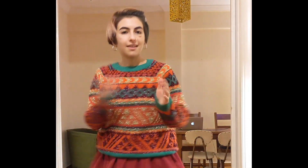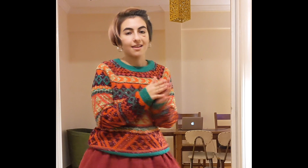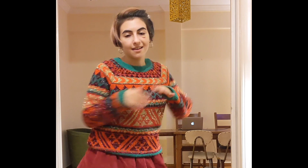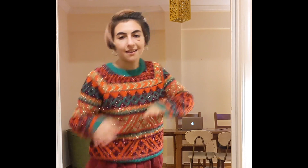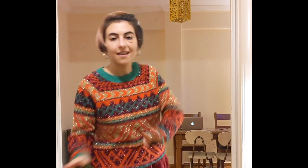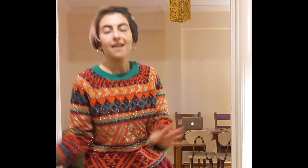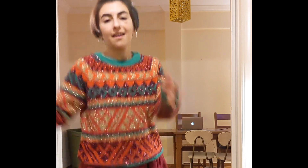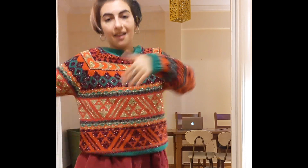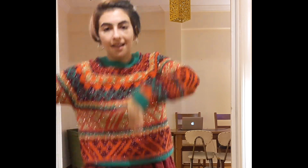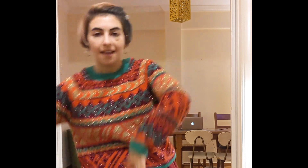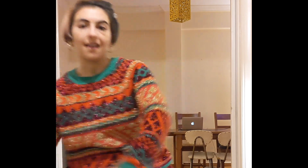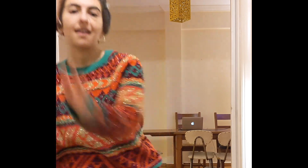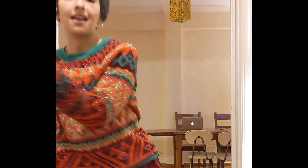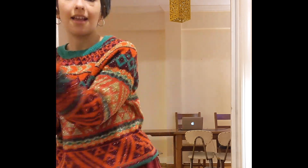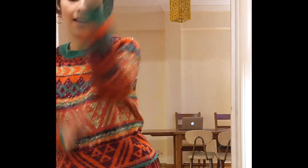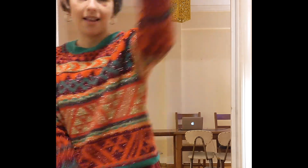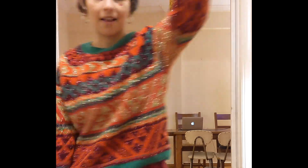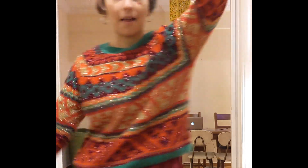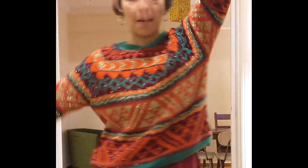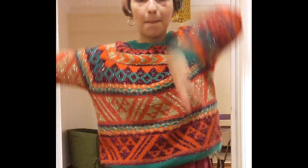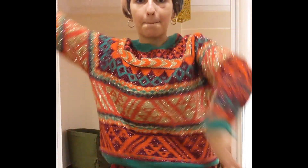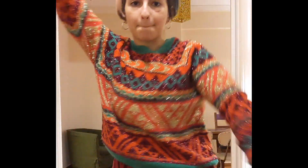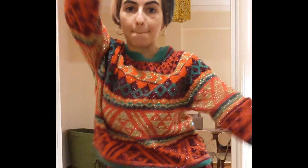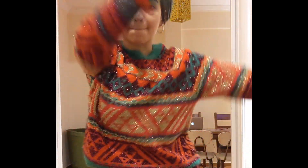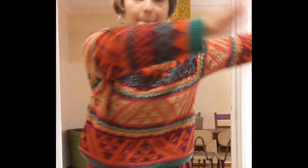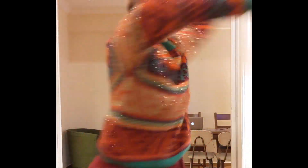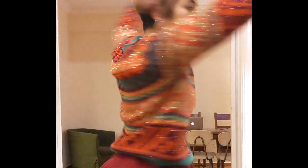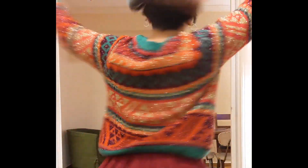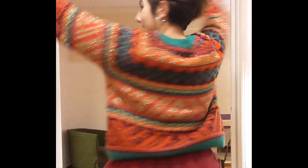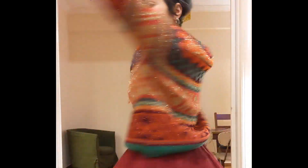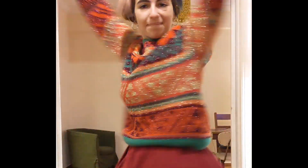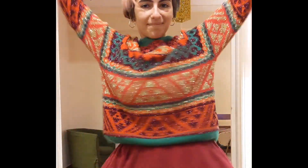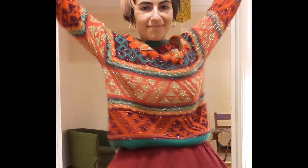Feliz Navidad, prospero año y felicidad.